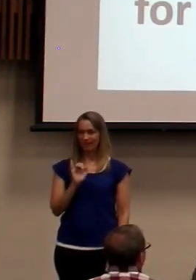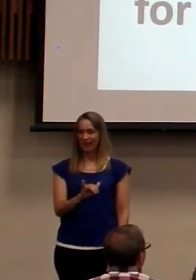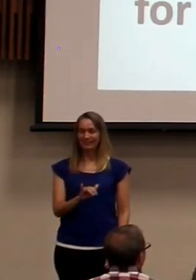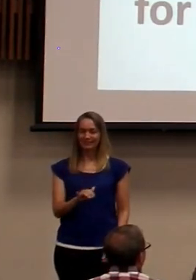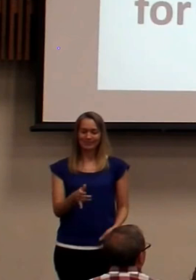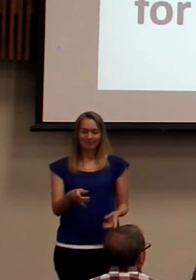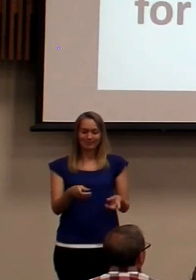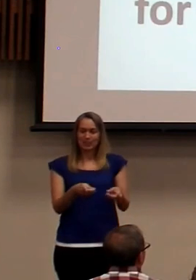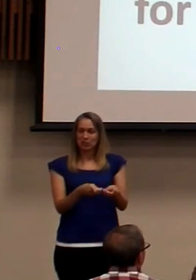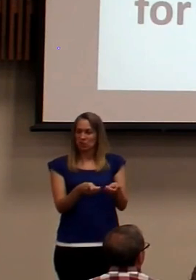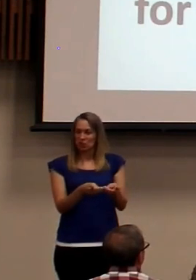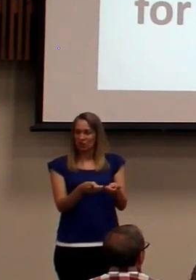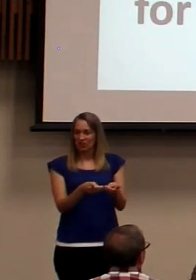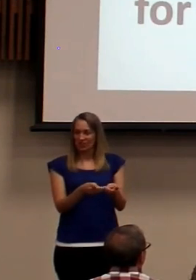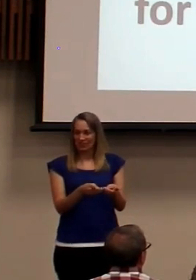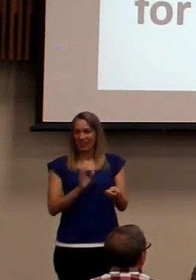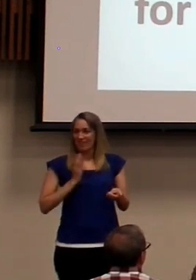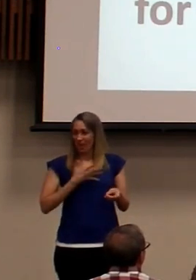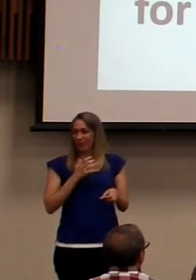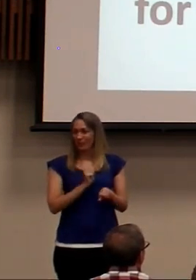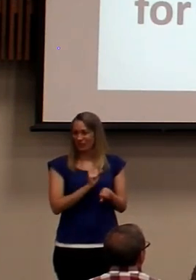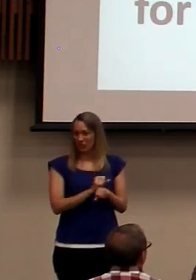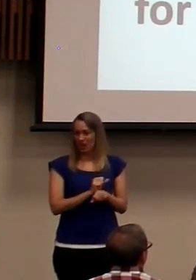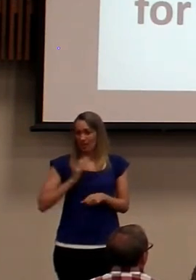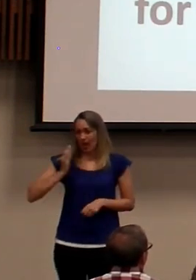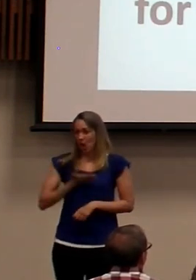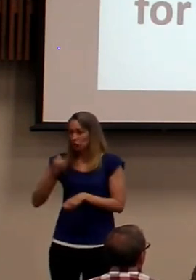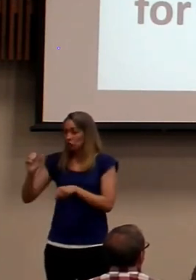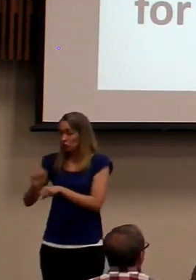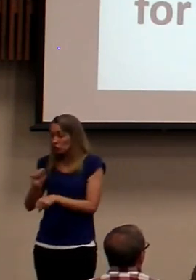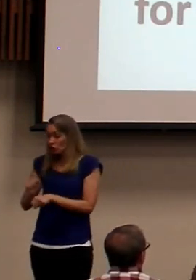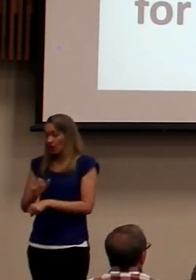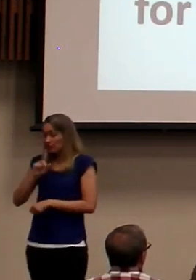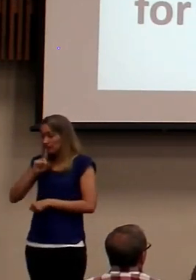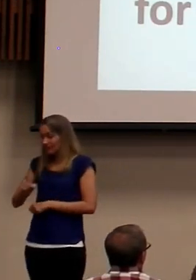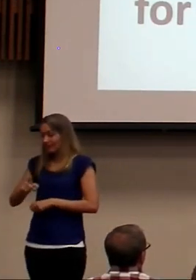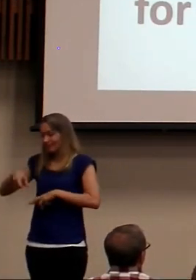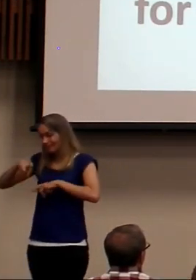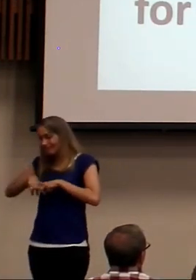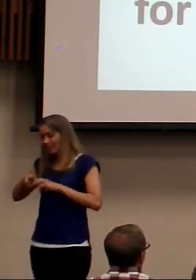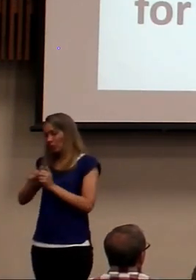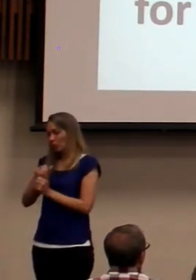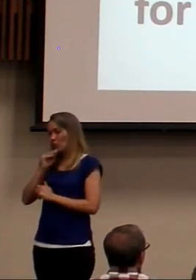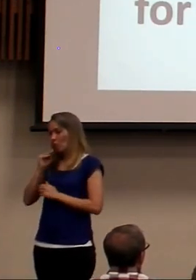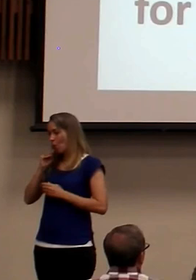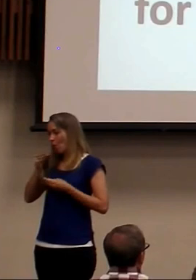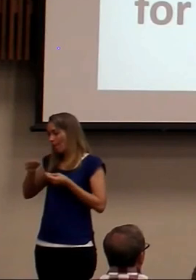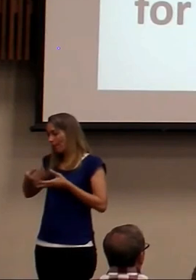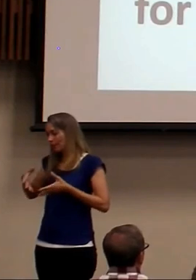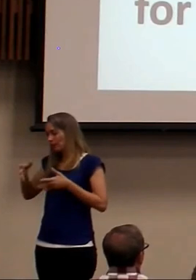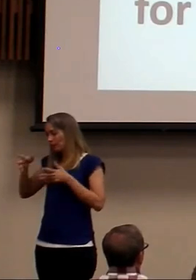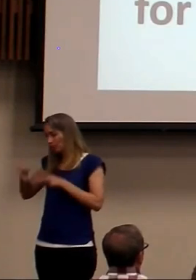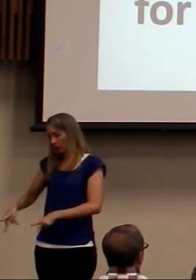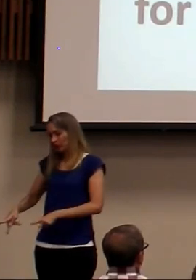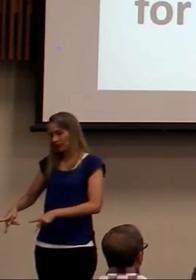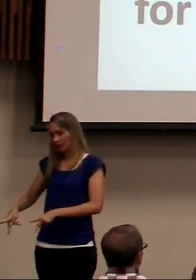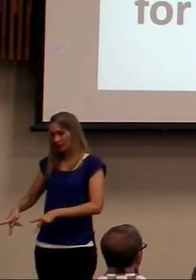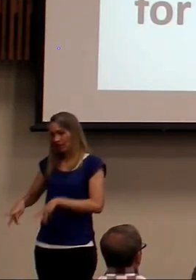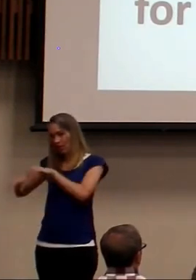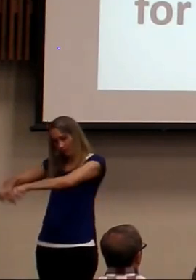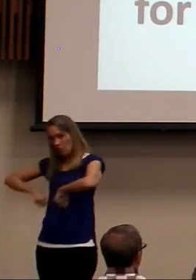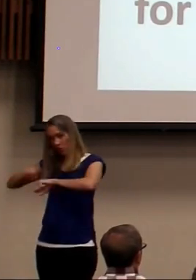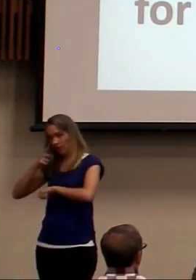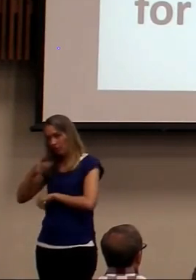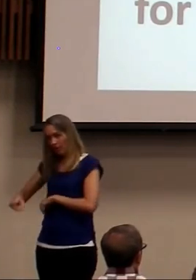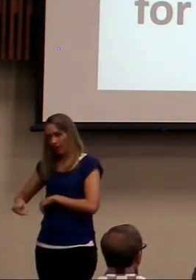of our job. Our job is sitting with the homeless person on the street, pulling for him.